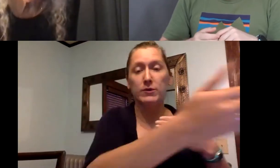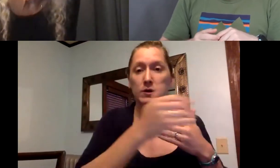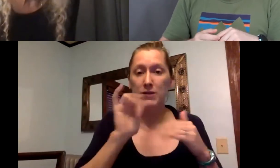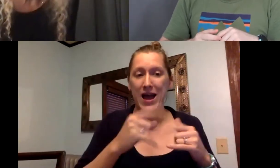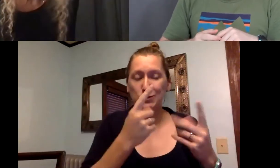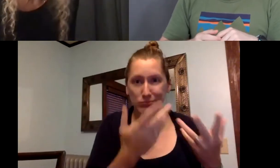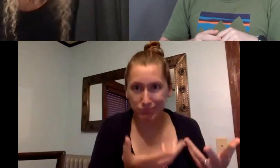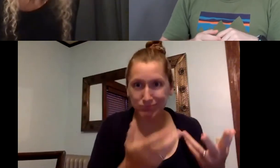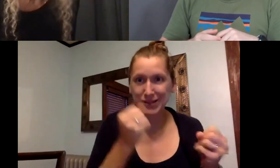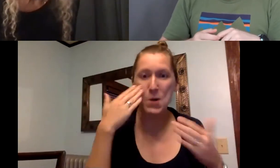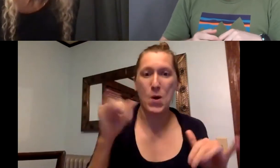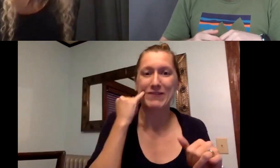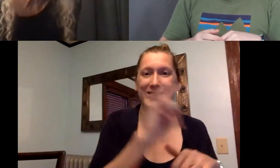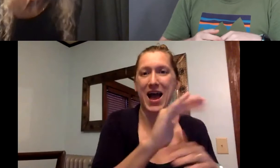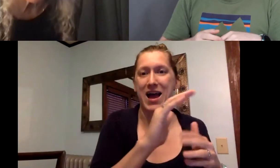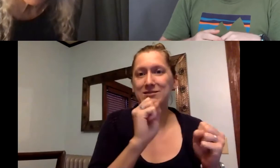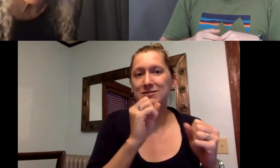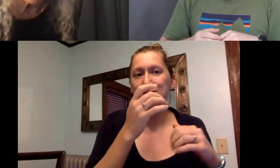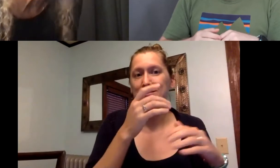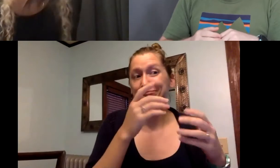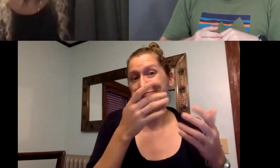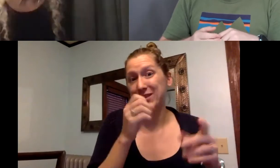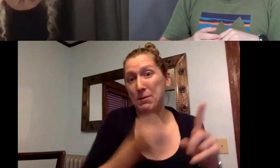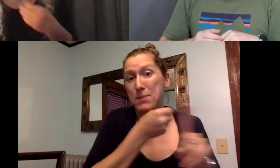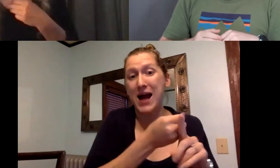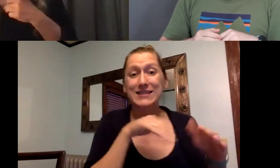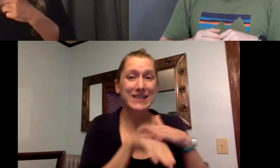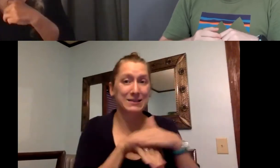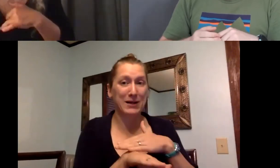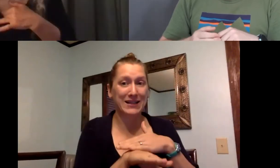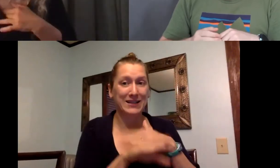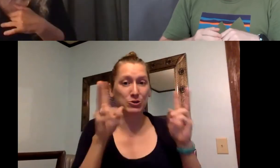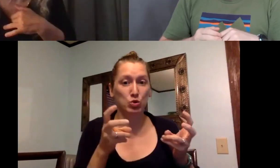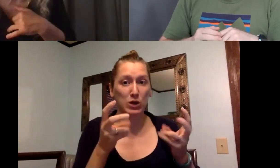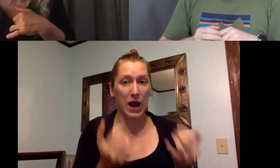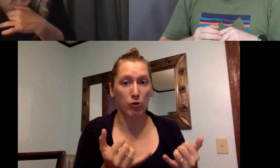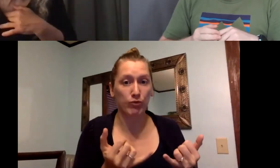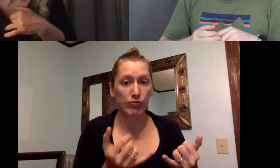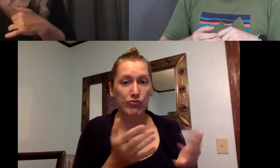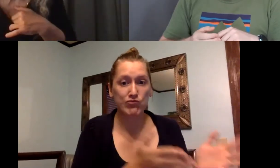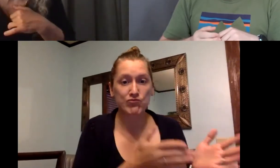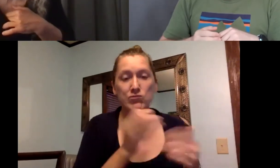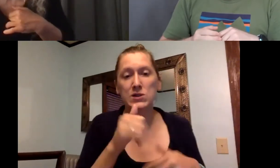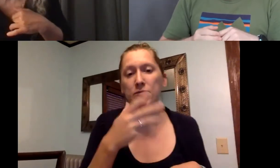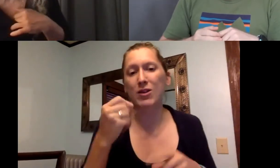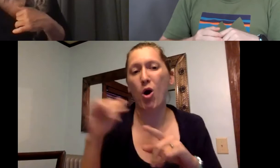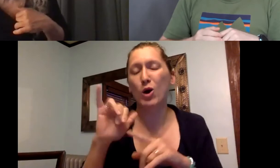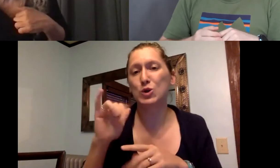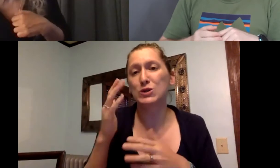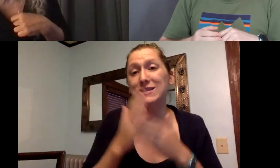those people still appear in person? Are we going to lose the services of those interpreters? That could affect communication